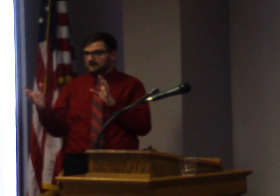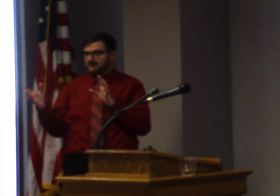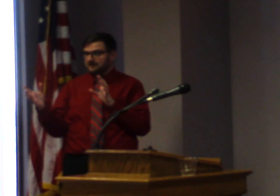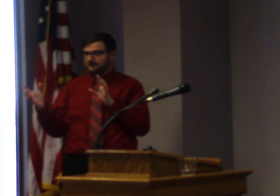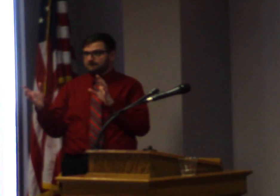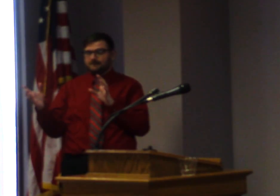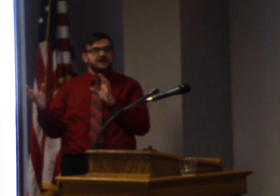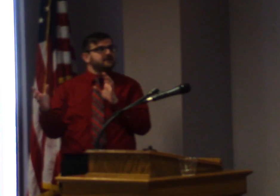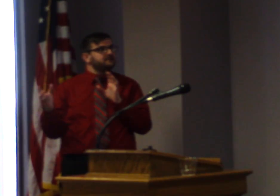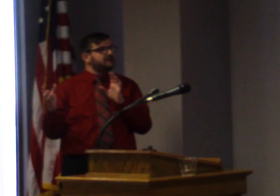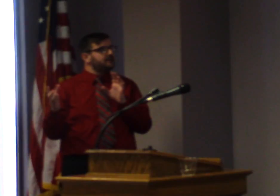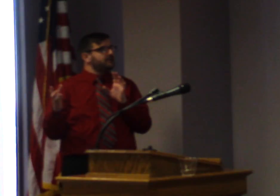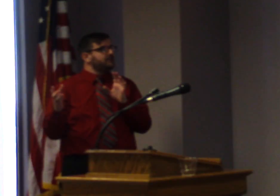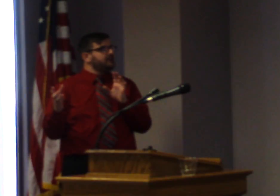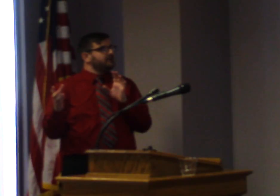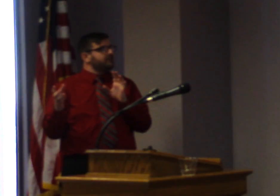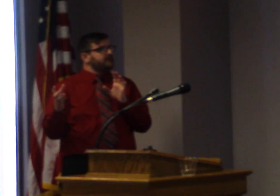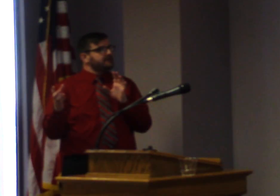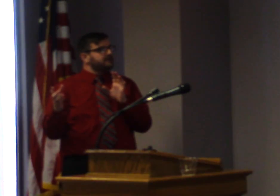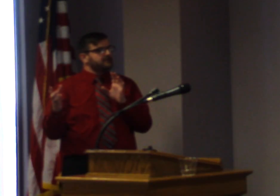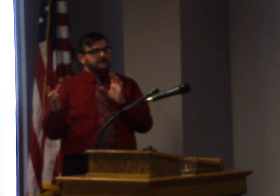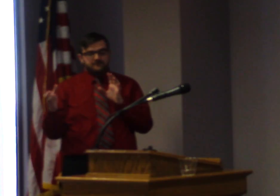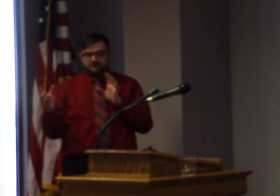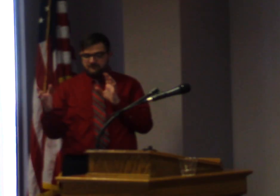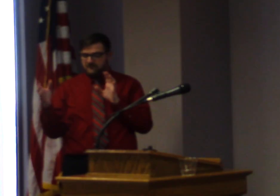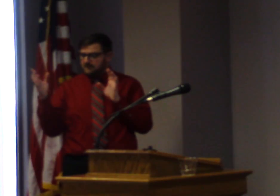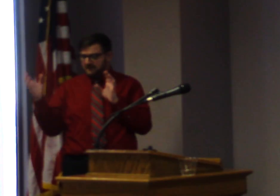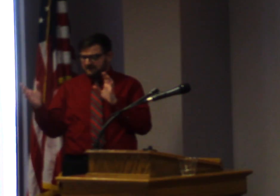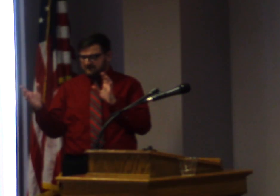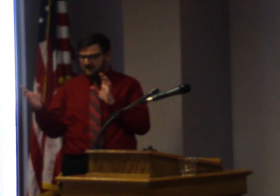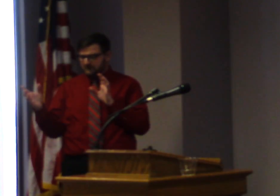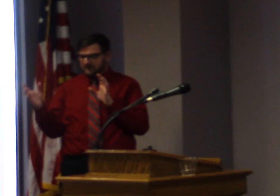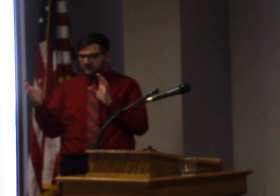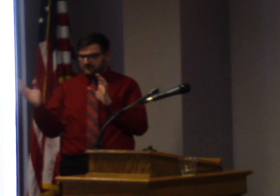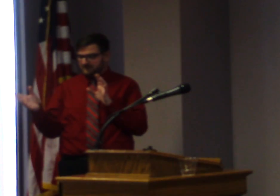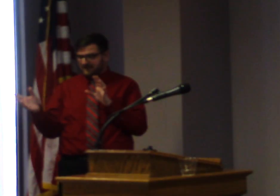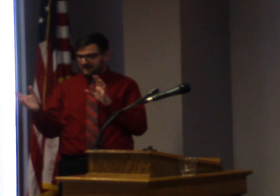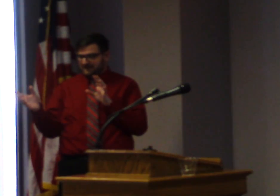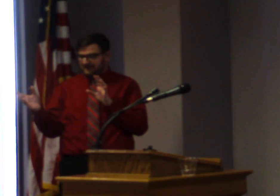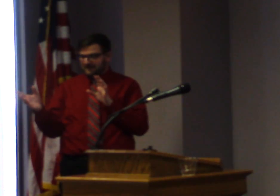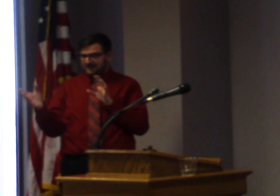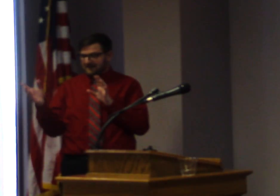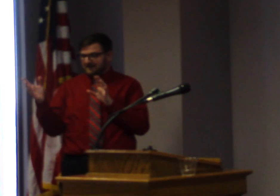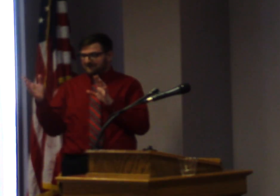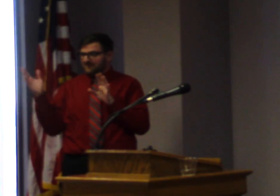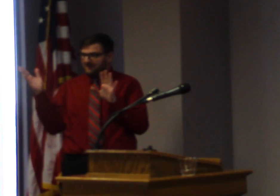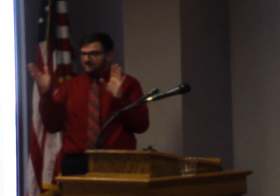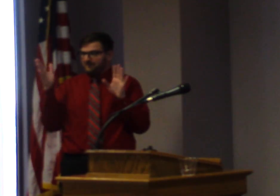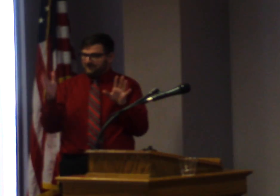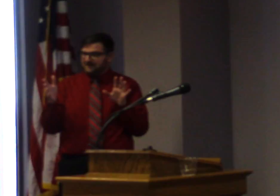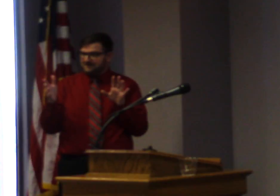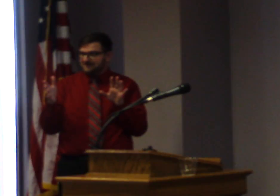the time. So we, like I said, I was in the marching band, and then I fell off the bridge, and I'm